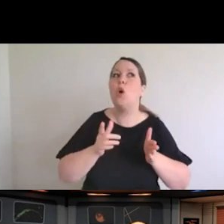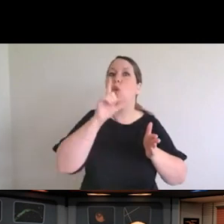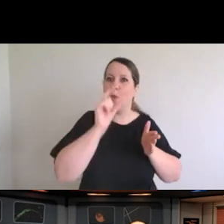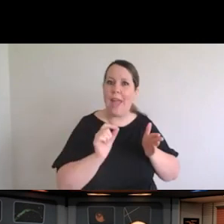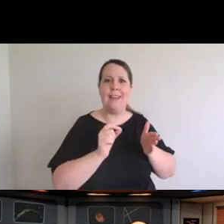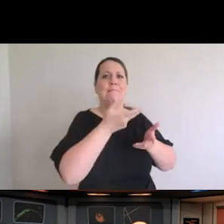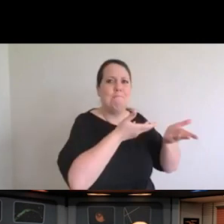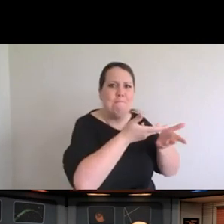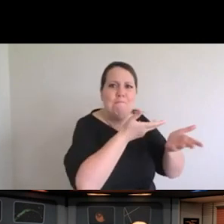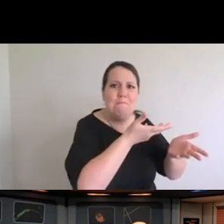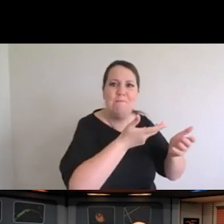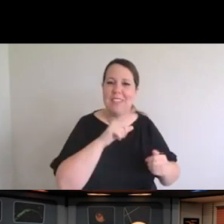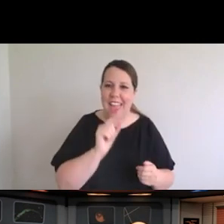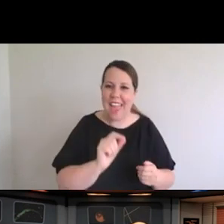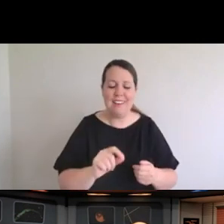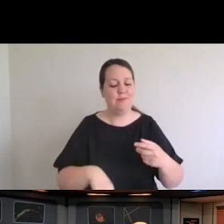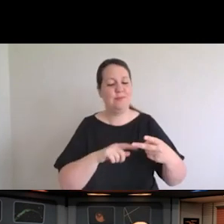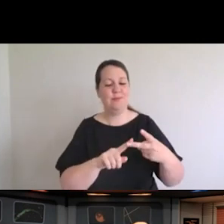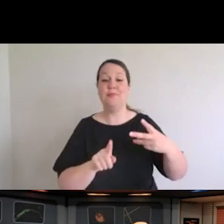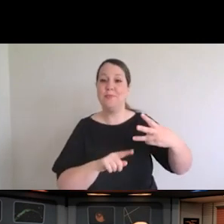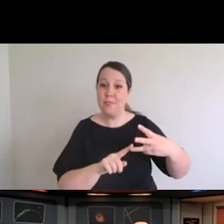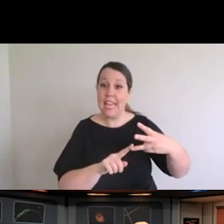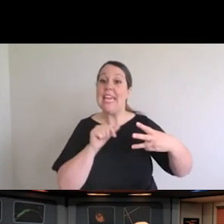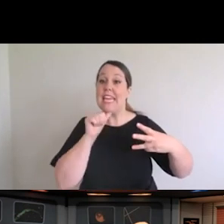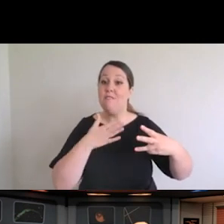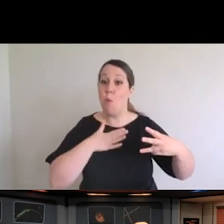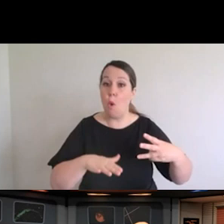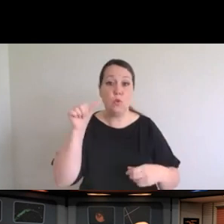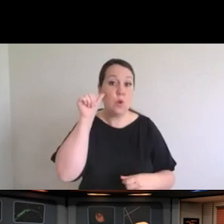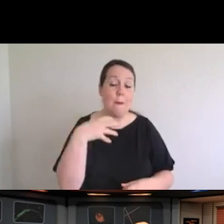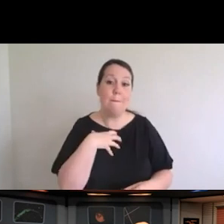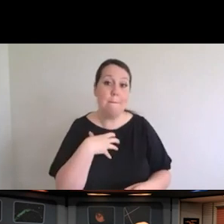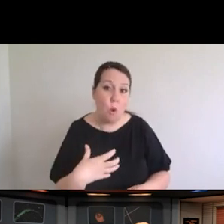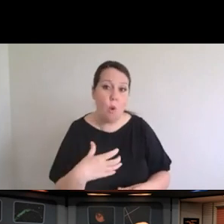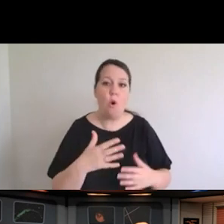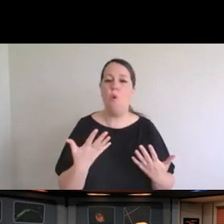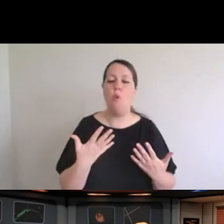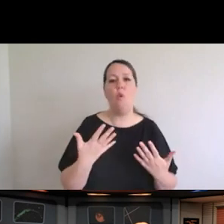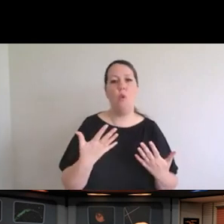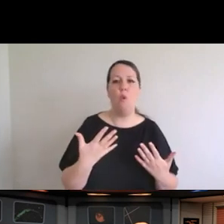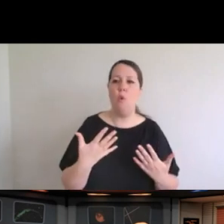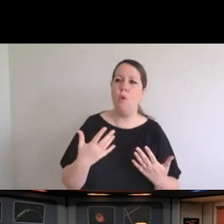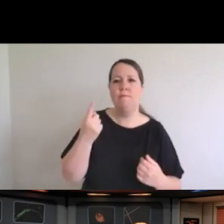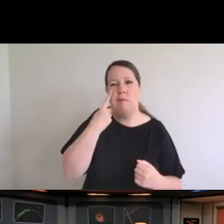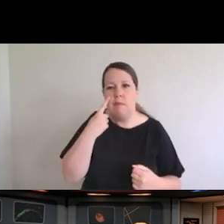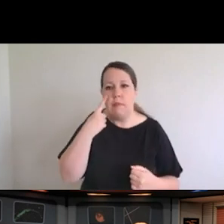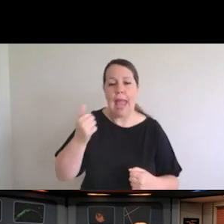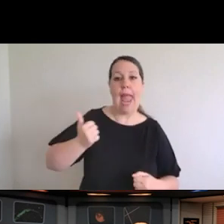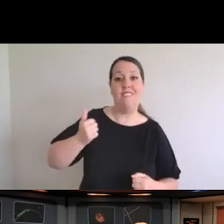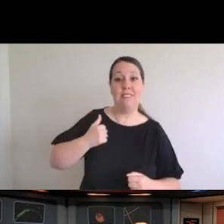other thing I'm going to say is if you want to know more about or follow our advocacy efforts here, I'm going to give you two